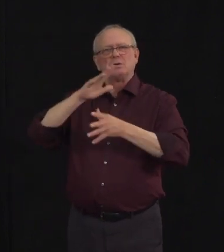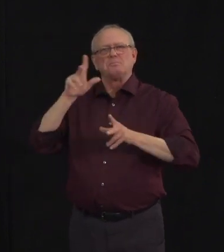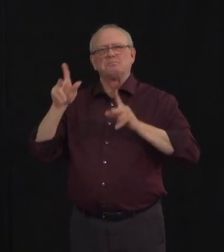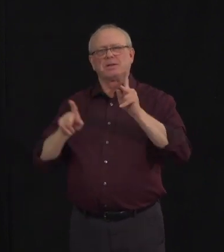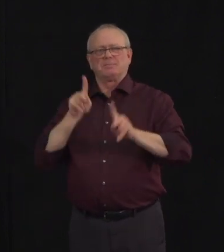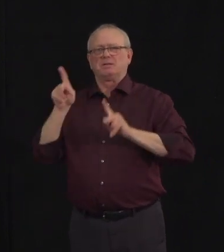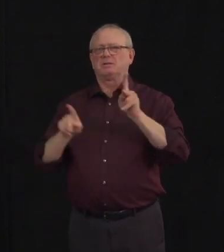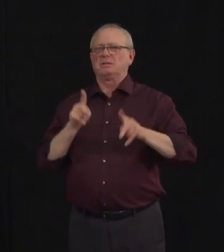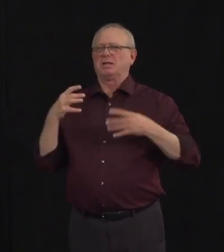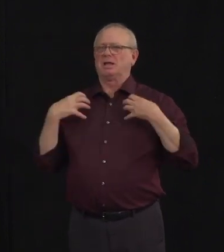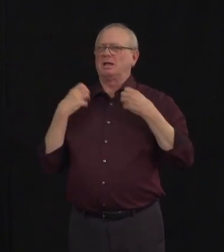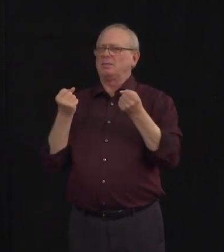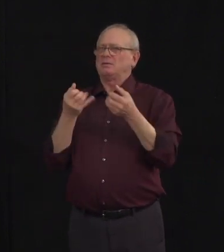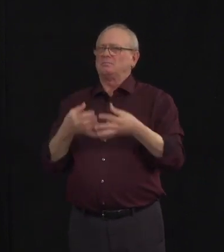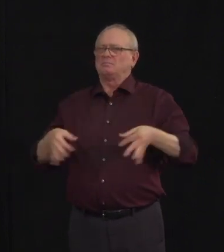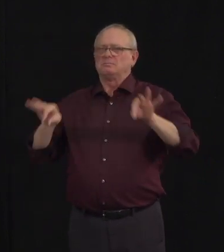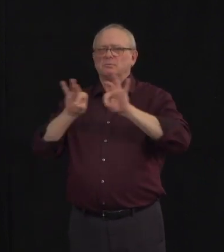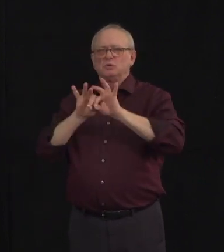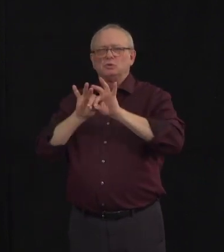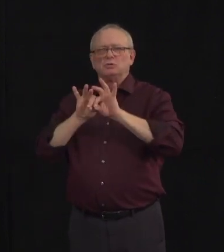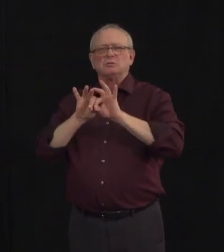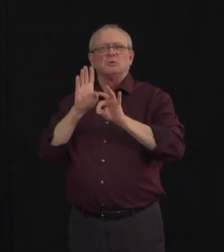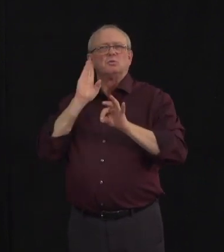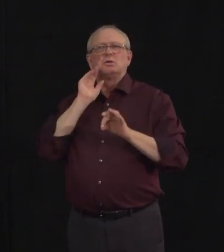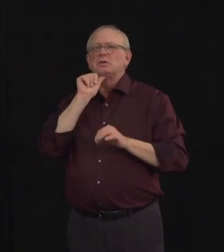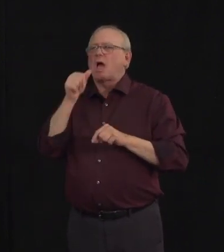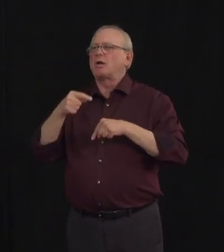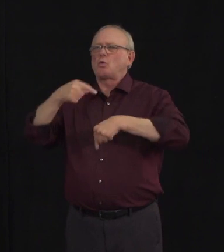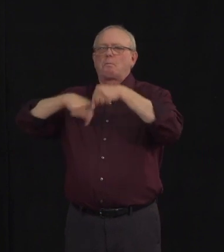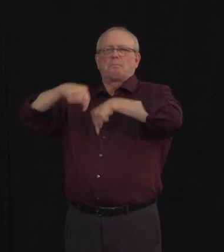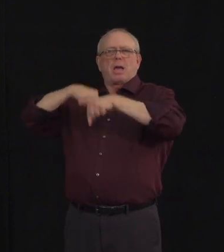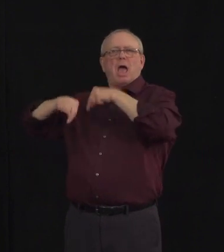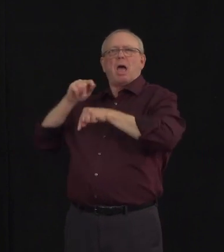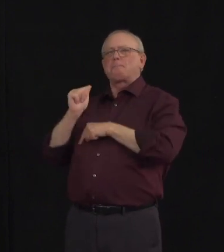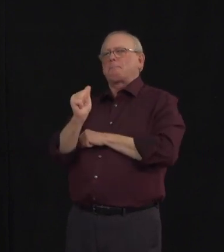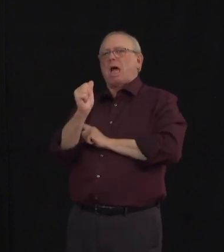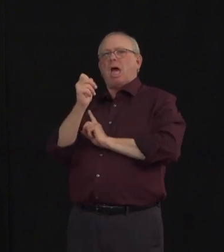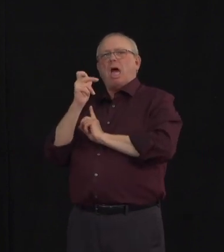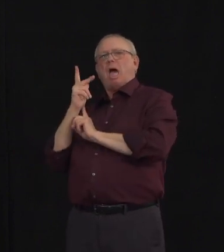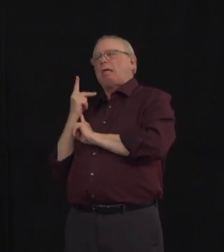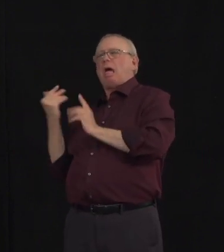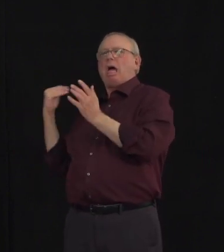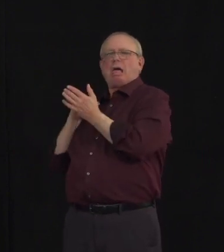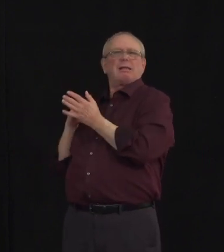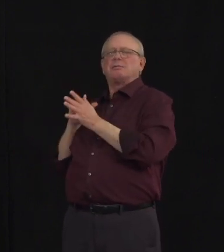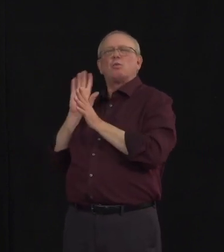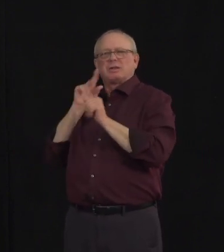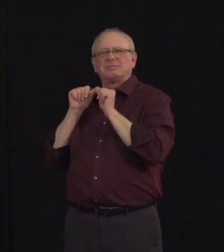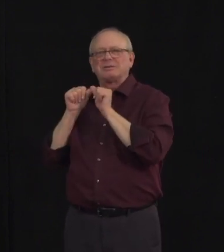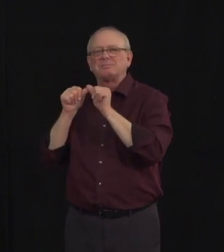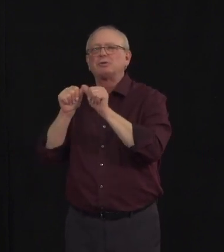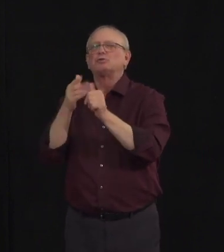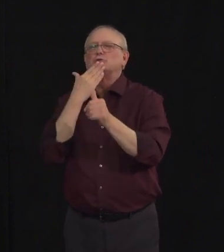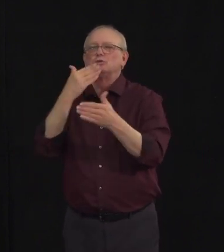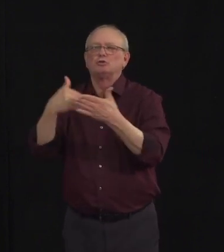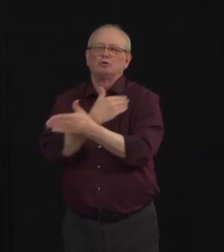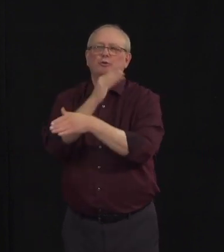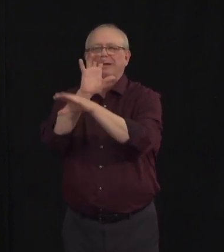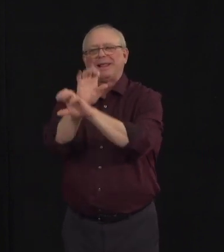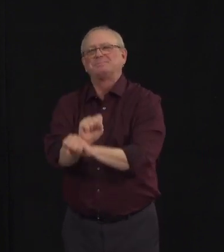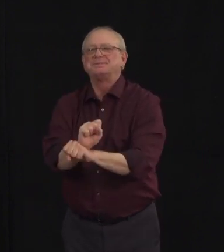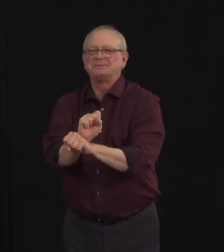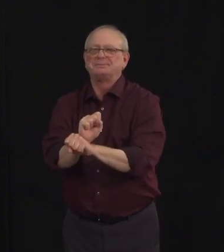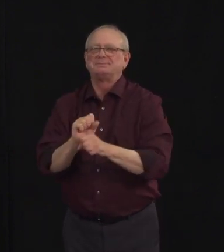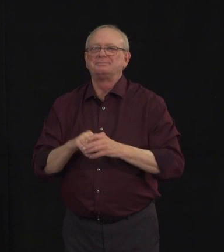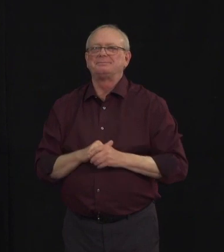questions. All right, we'll now go to the phone. In addition to Dr. Hinshaw and Minister Fur, we also have Mark Jaffe, Vice President